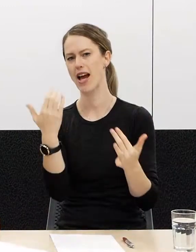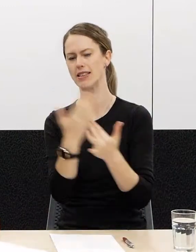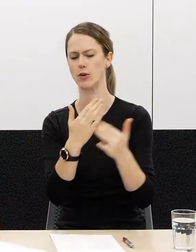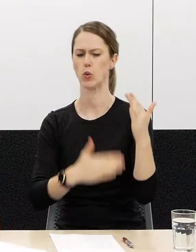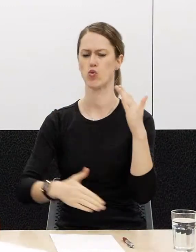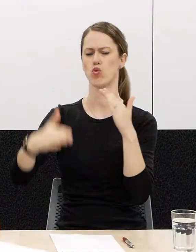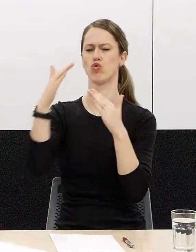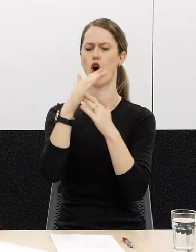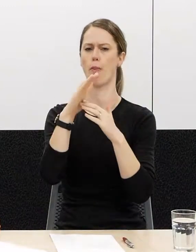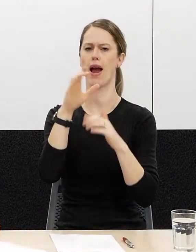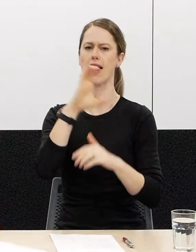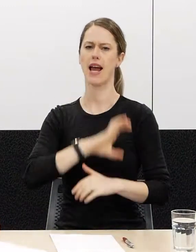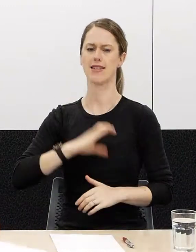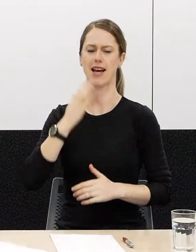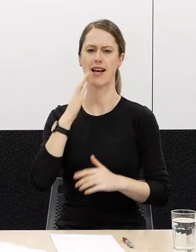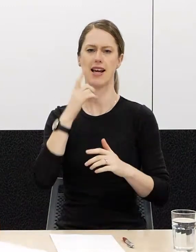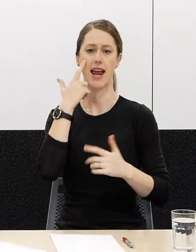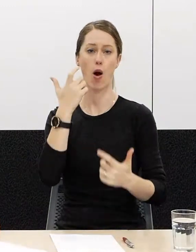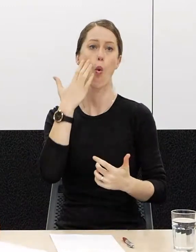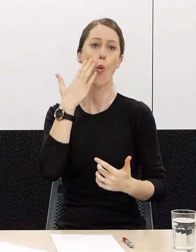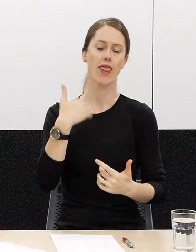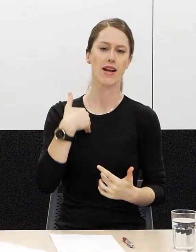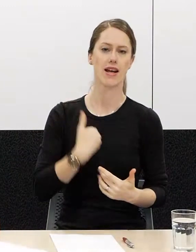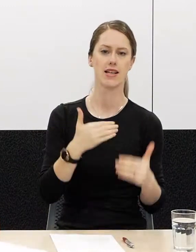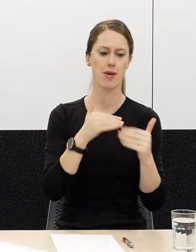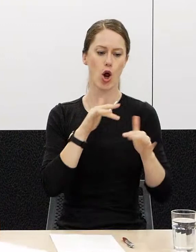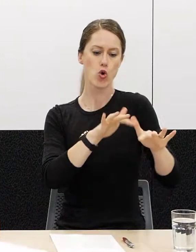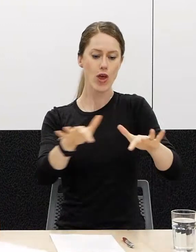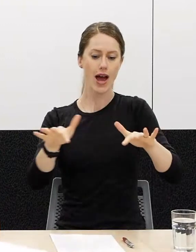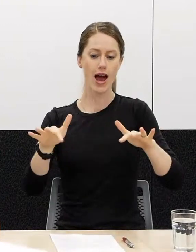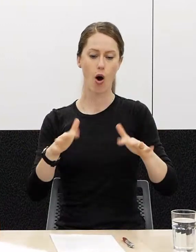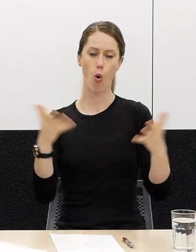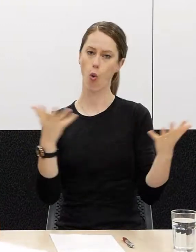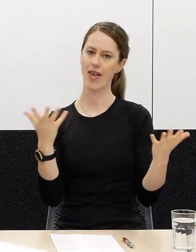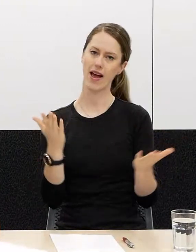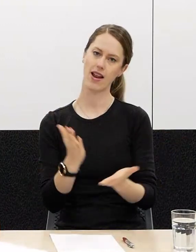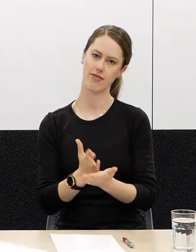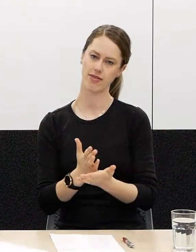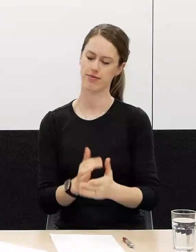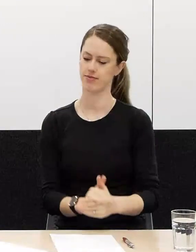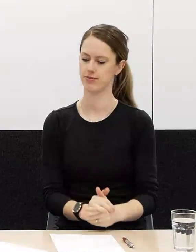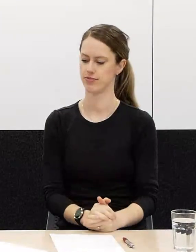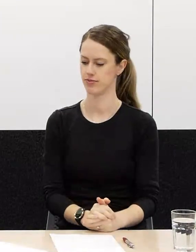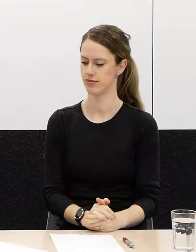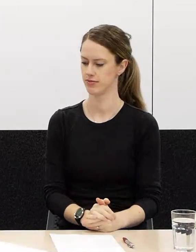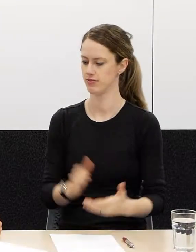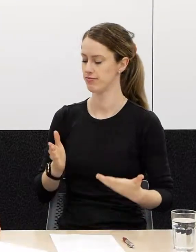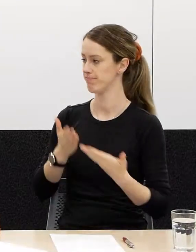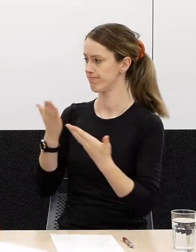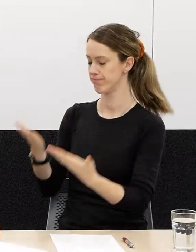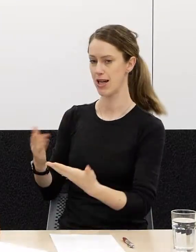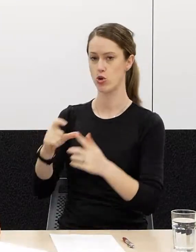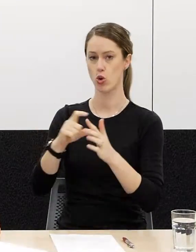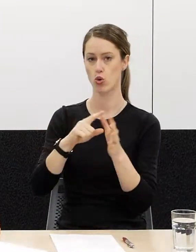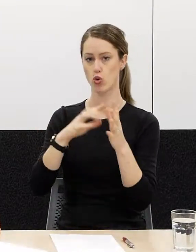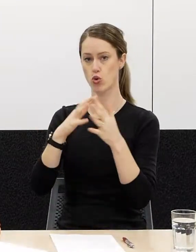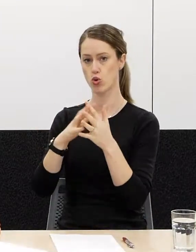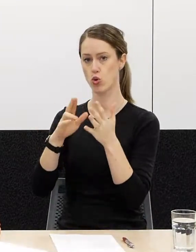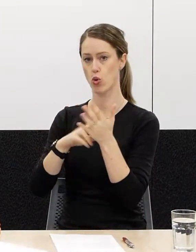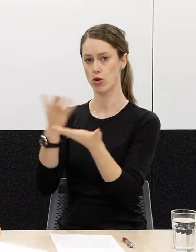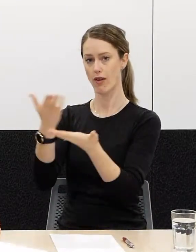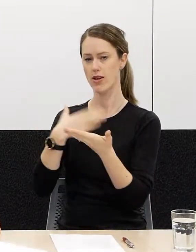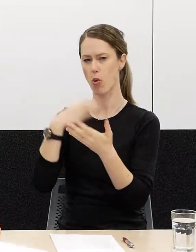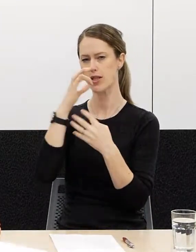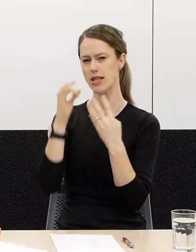world-class cancer care when they need it, regardless of who they are or where they live. So Dawn, I'll hand back to you now to outline a little bit more